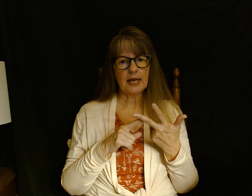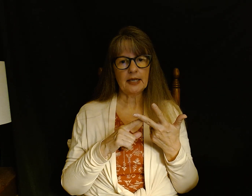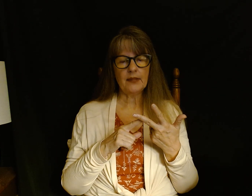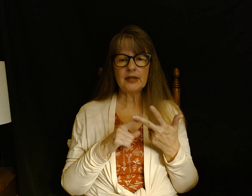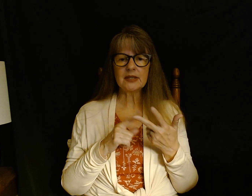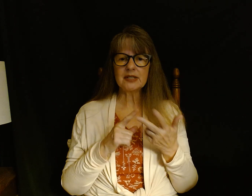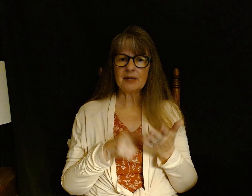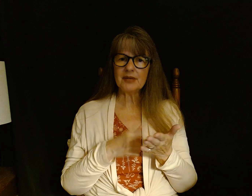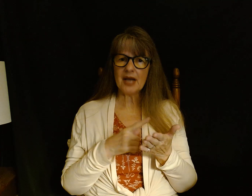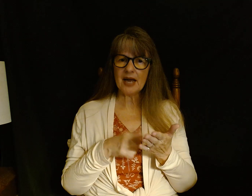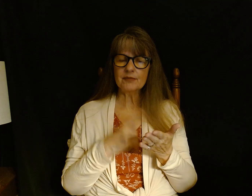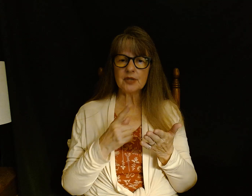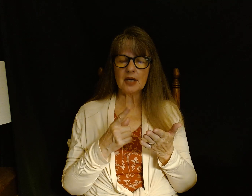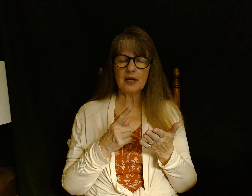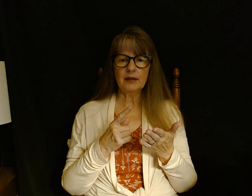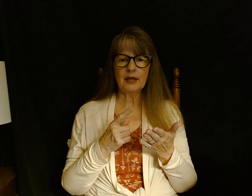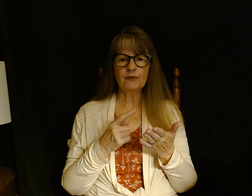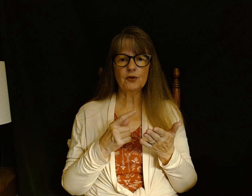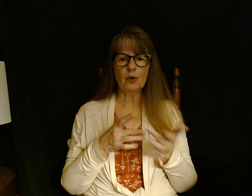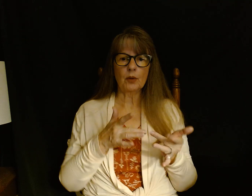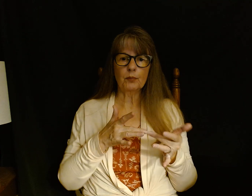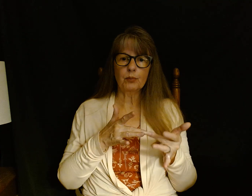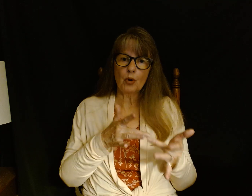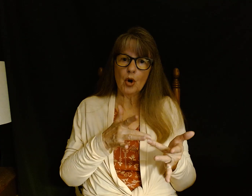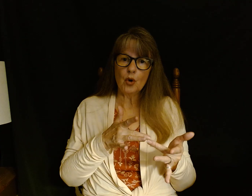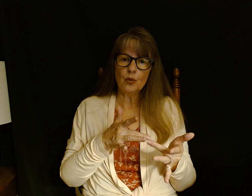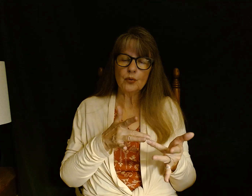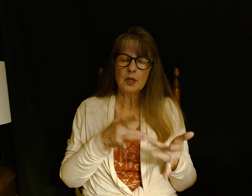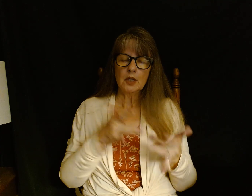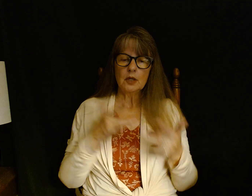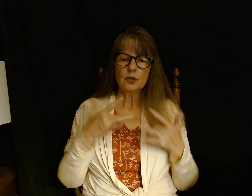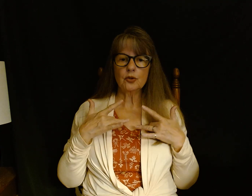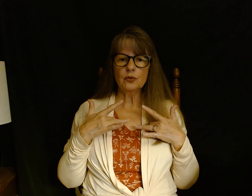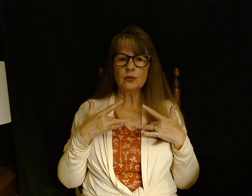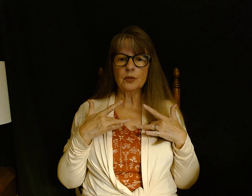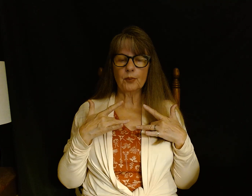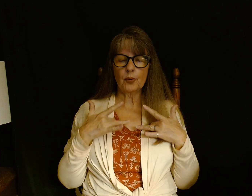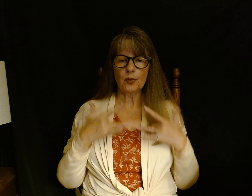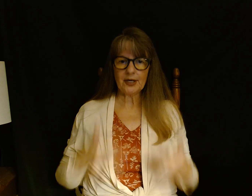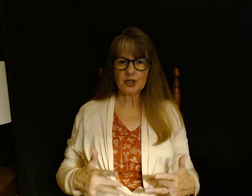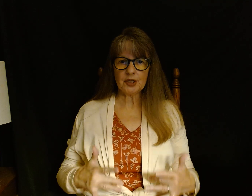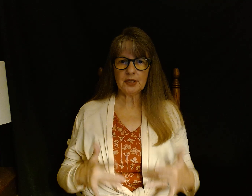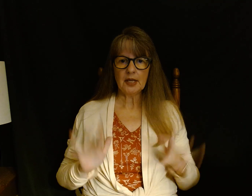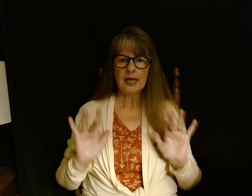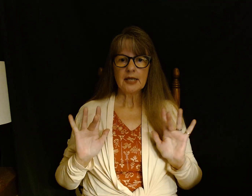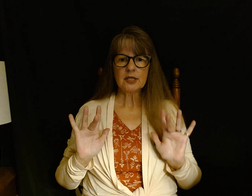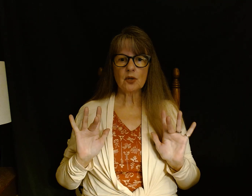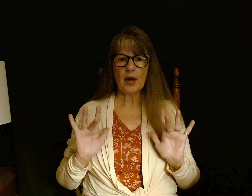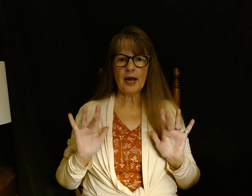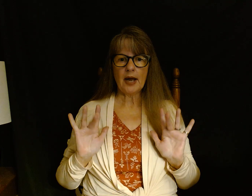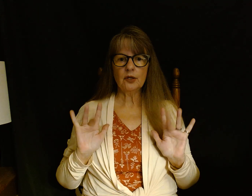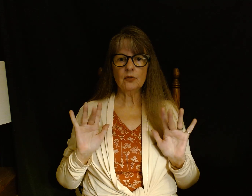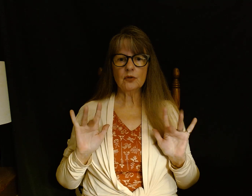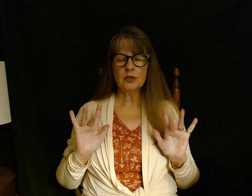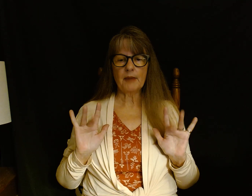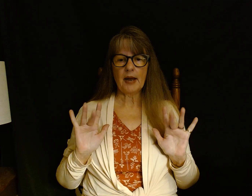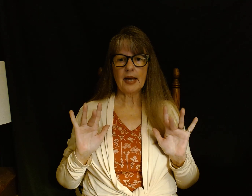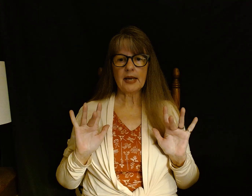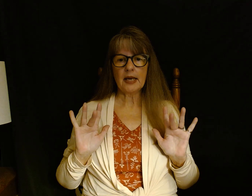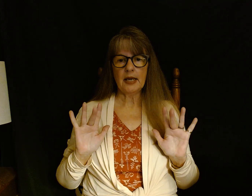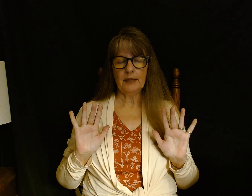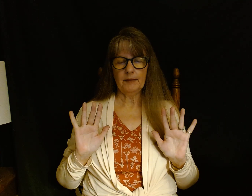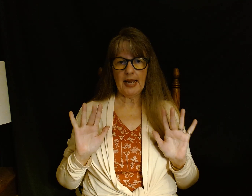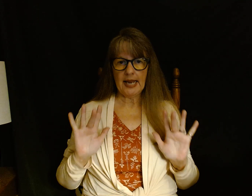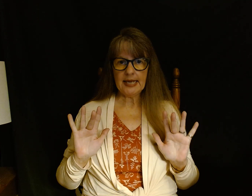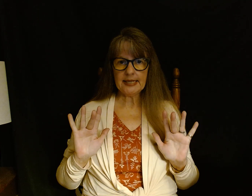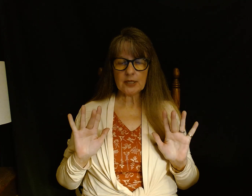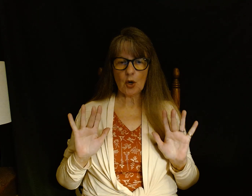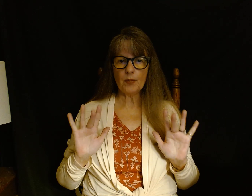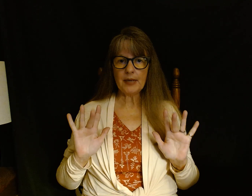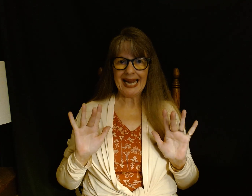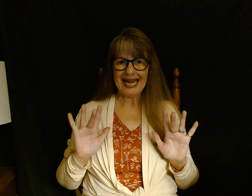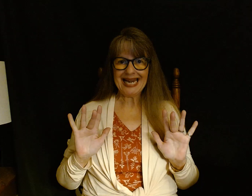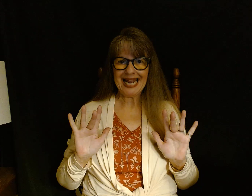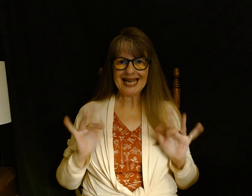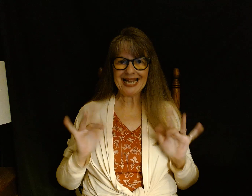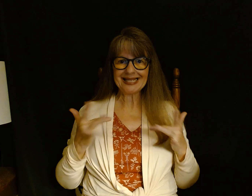then sometimes if you are prone to depression, so I use my open 8 hands and